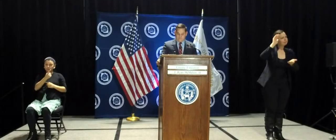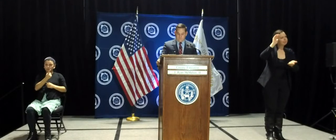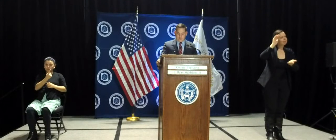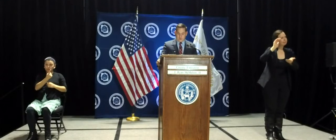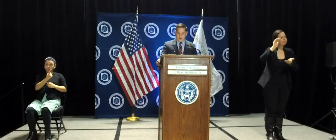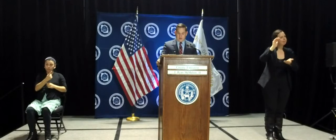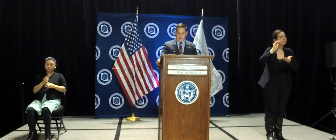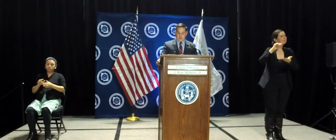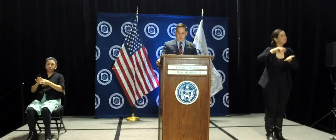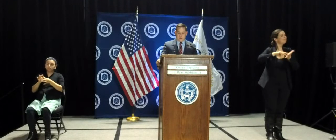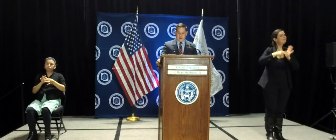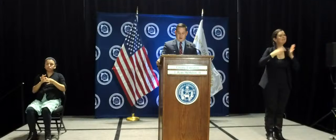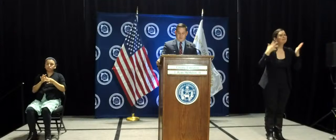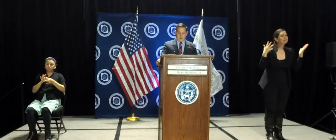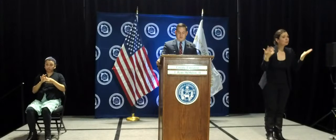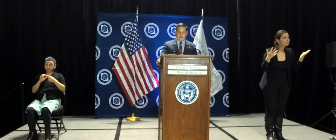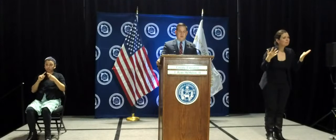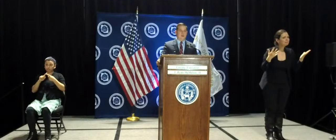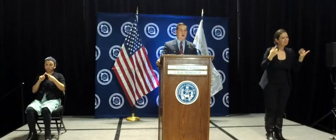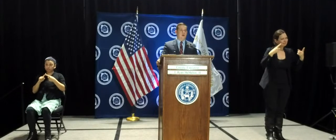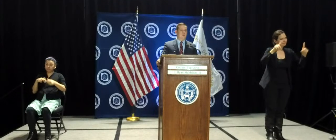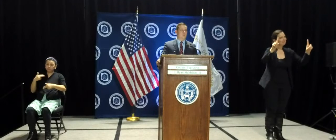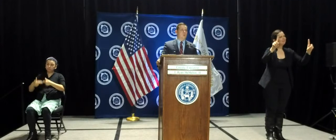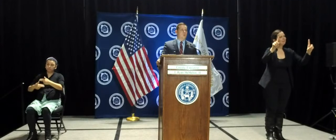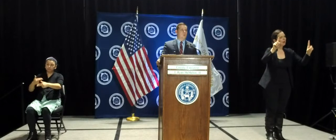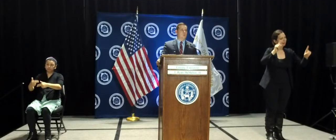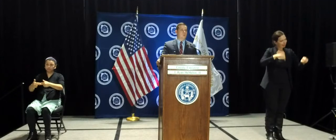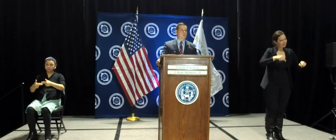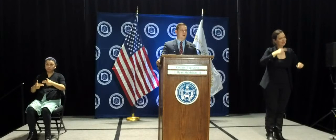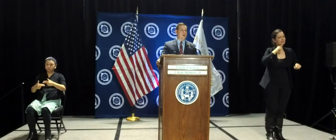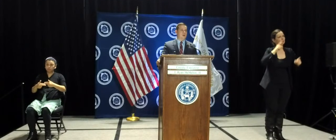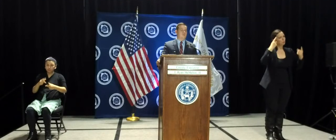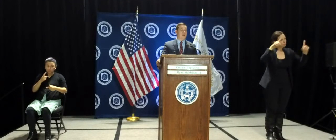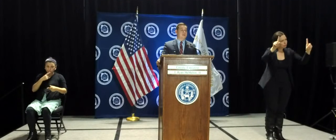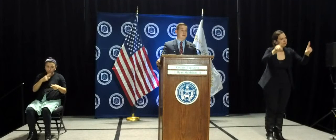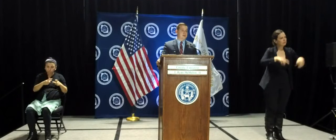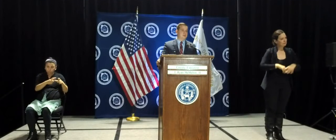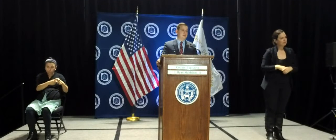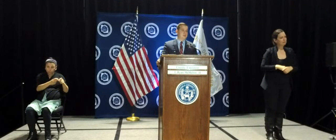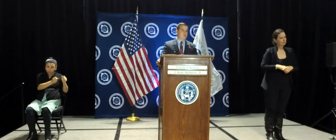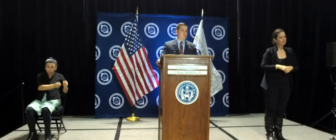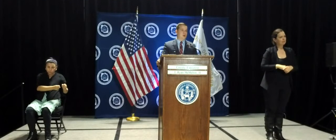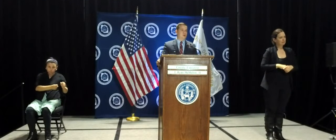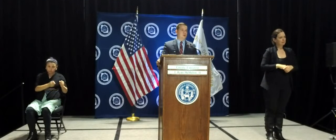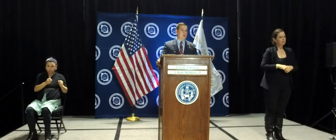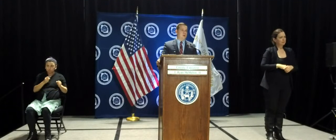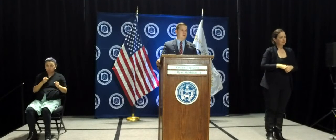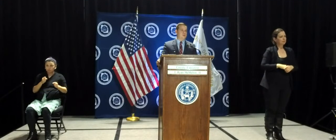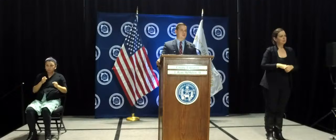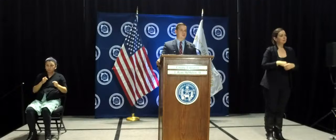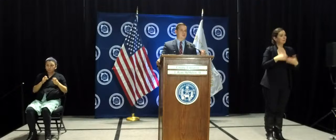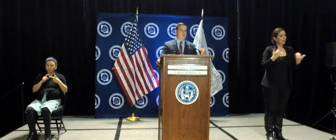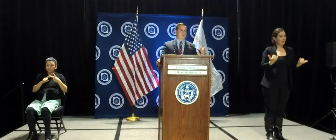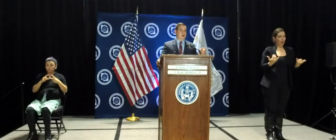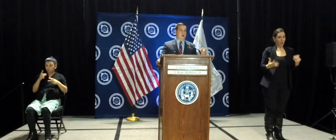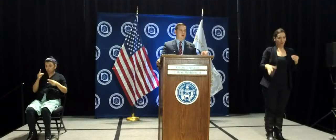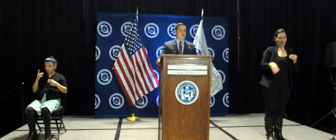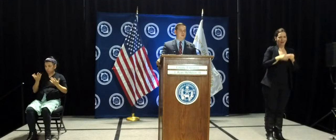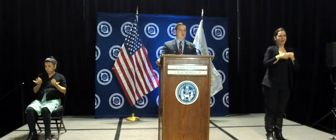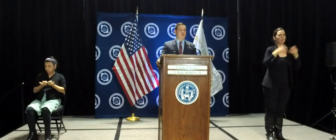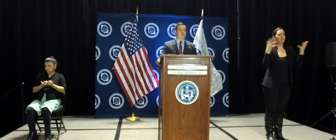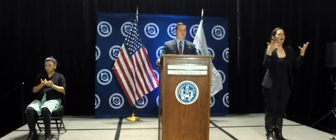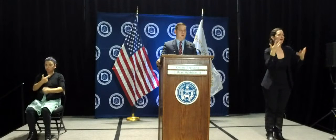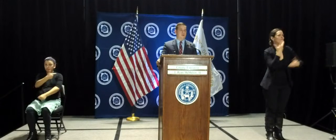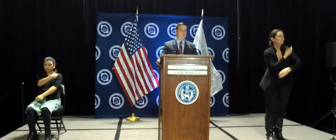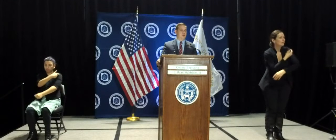And then we identify, isolate, and now we're talking about vaccinating. We're talking about essentially